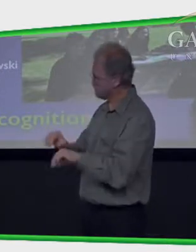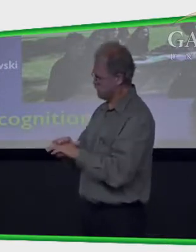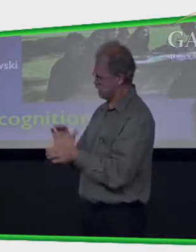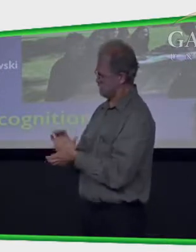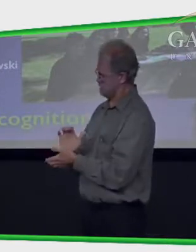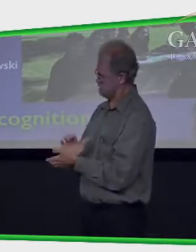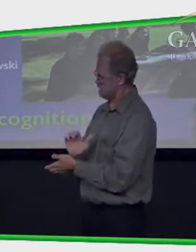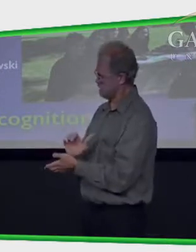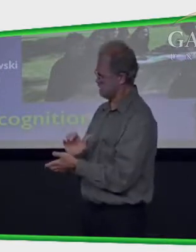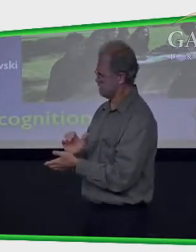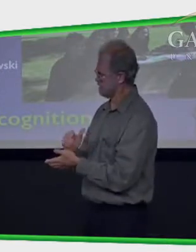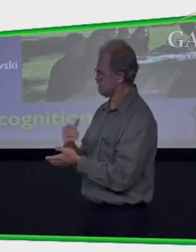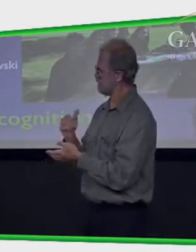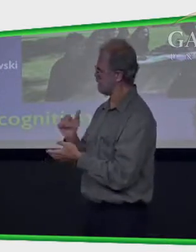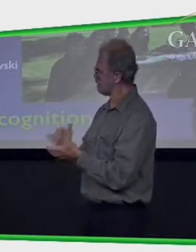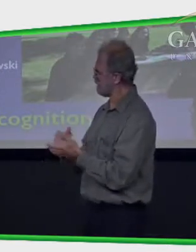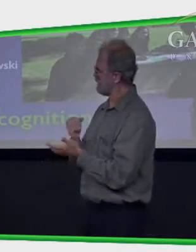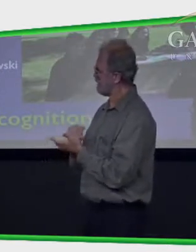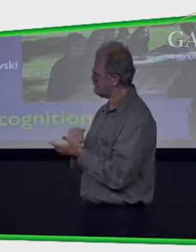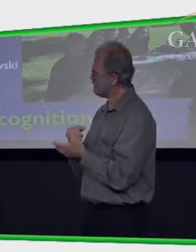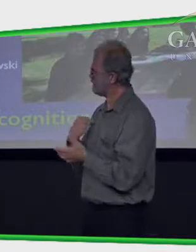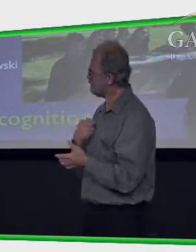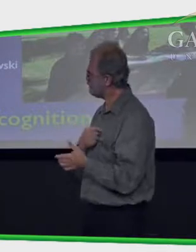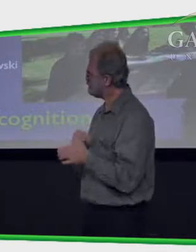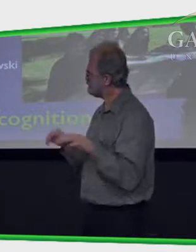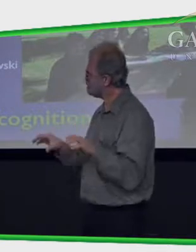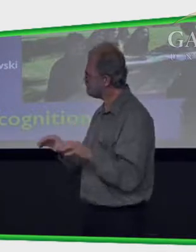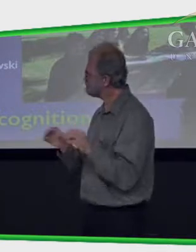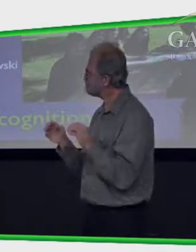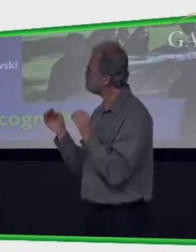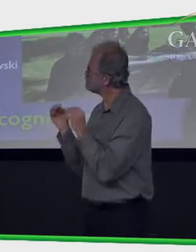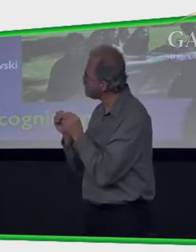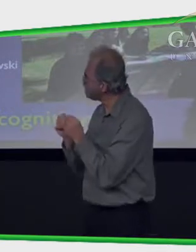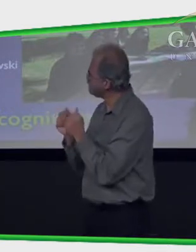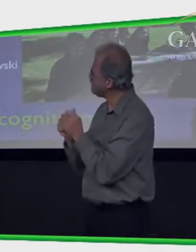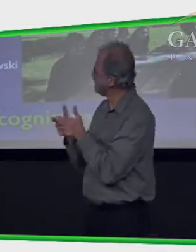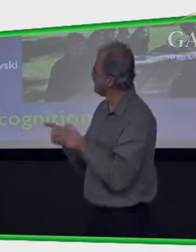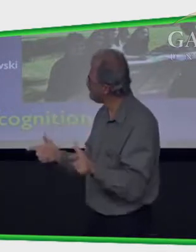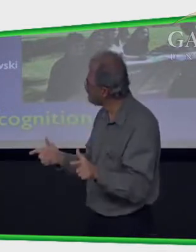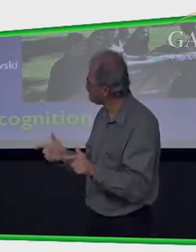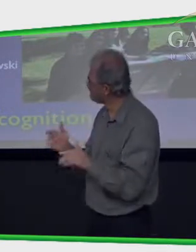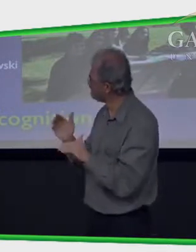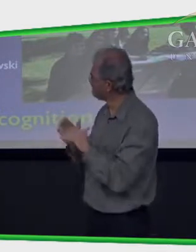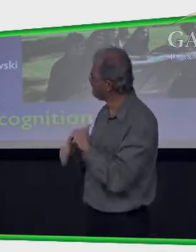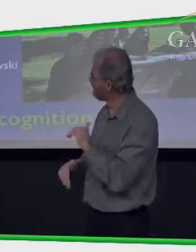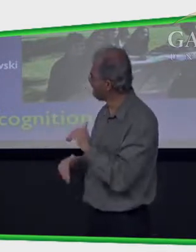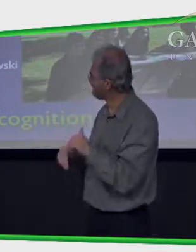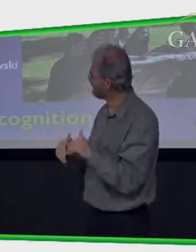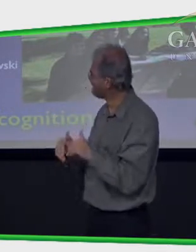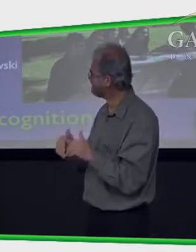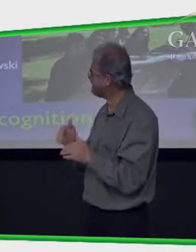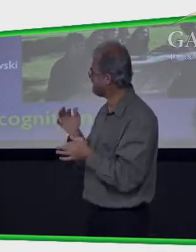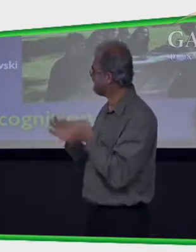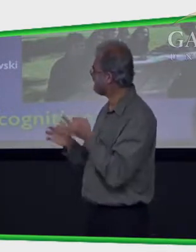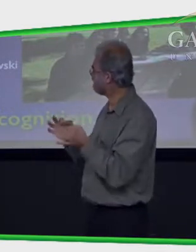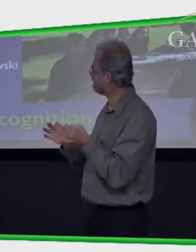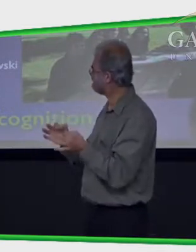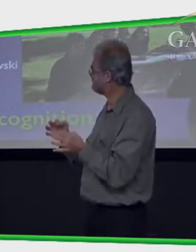we are using language and symbol systems externalized onto this